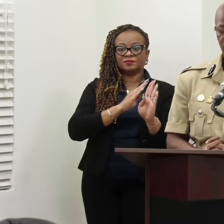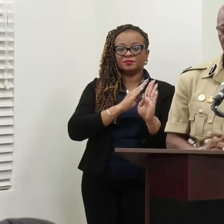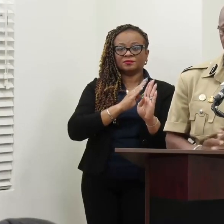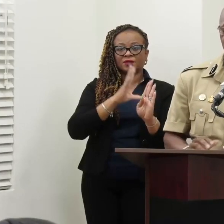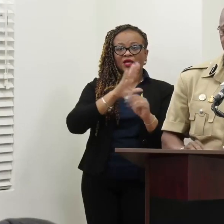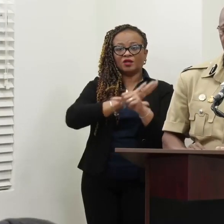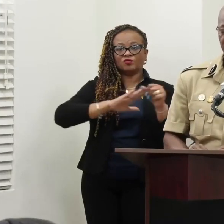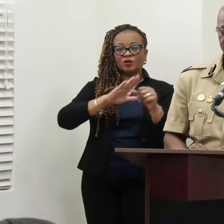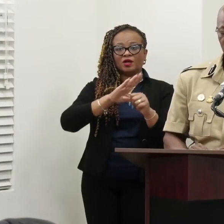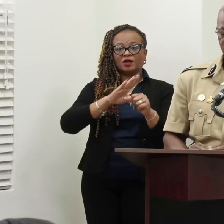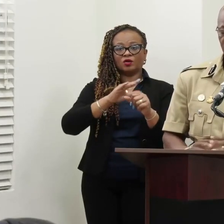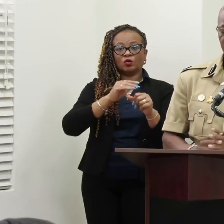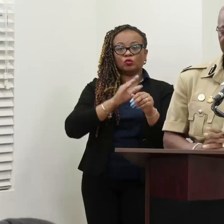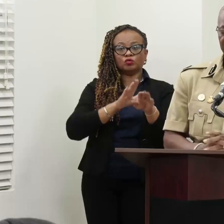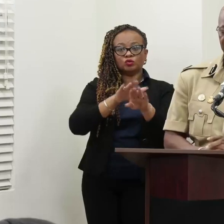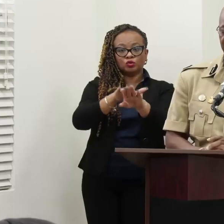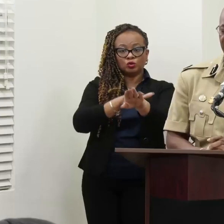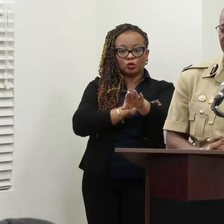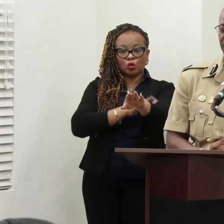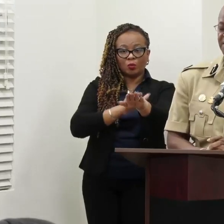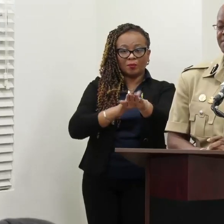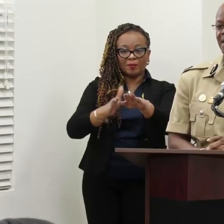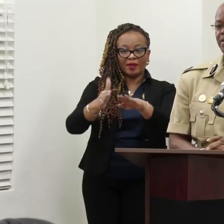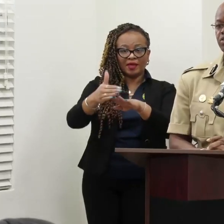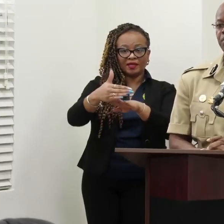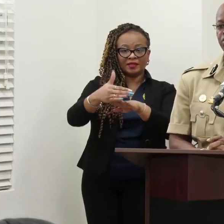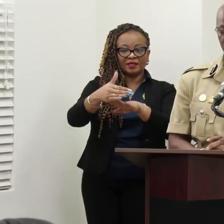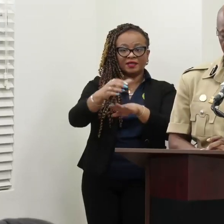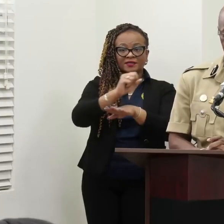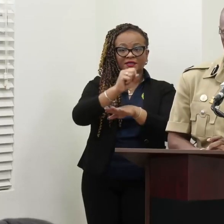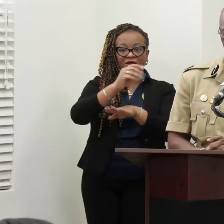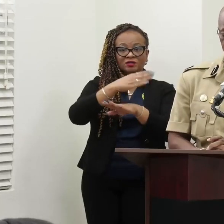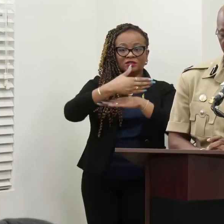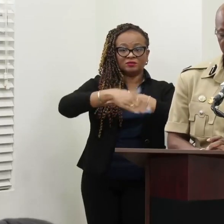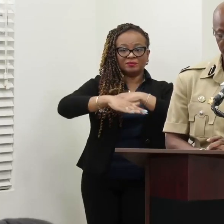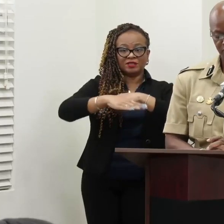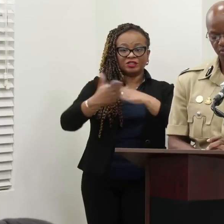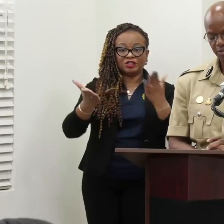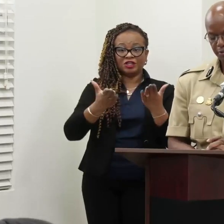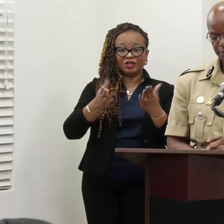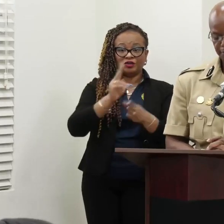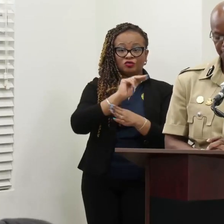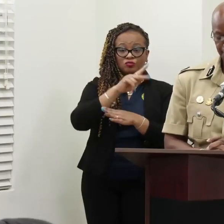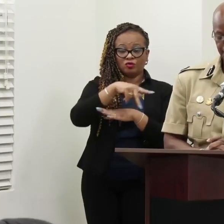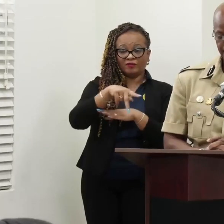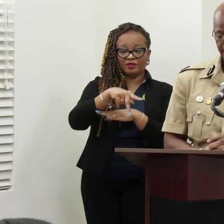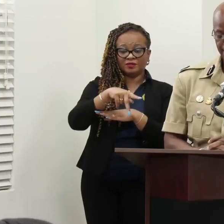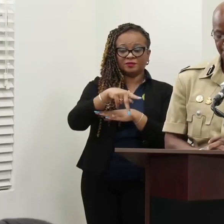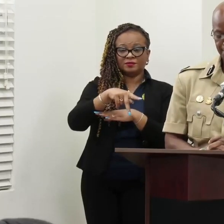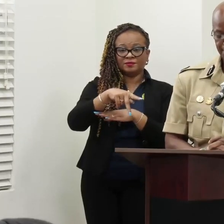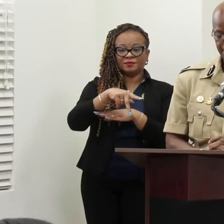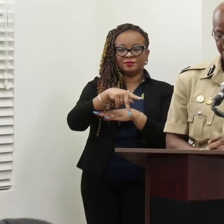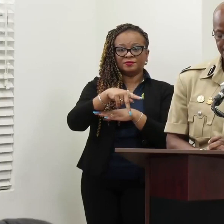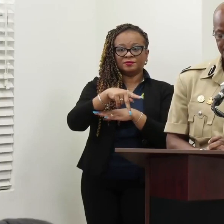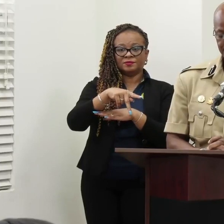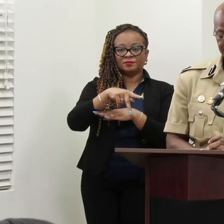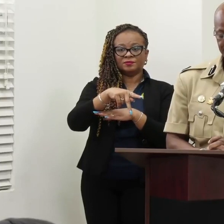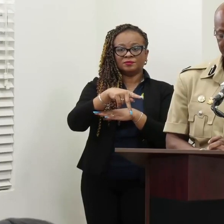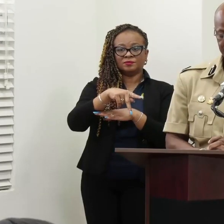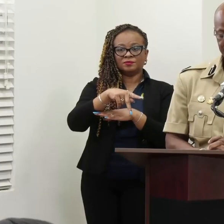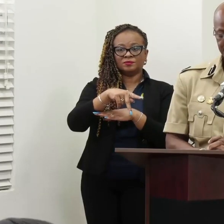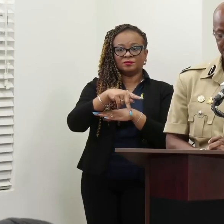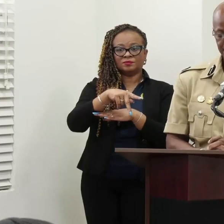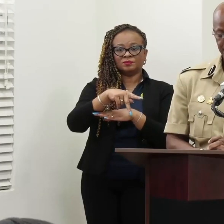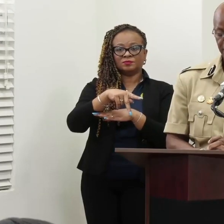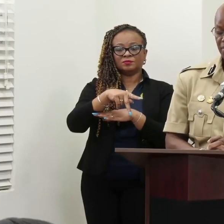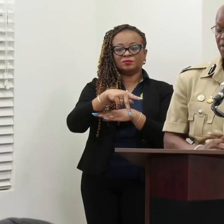And around Goslow Bend and Sanders Beach here in New Providence. Sanders Beach and Goslow Bend,